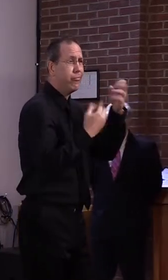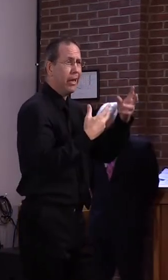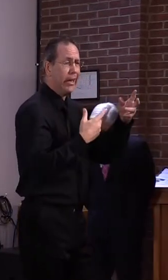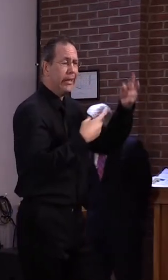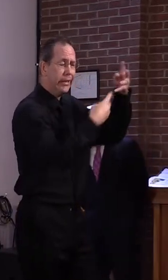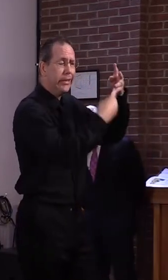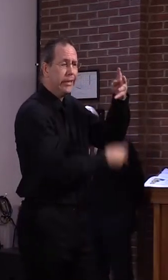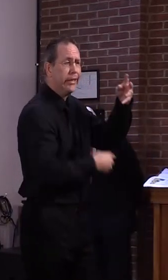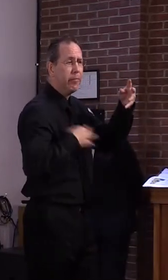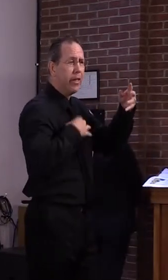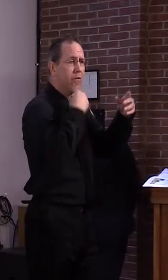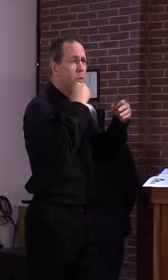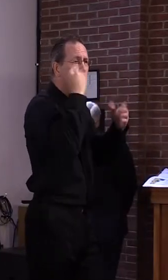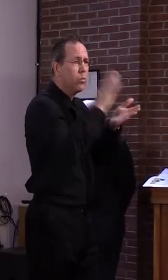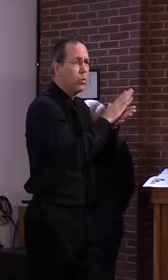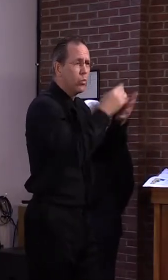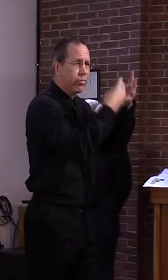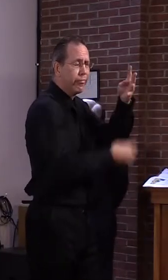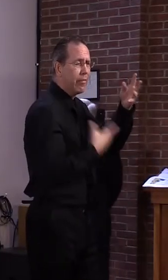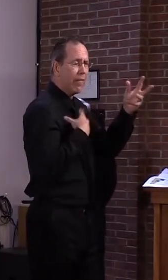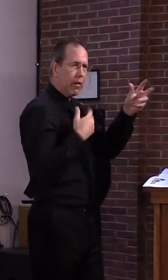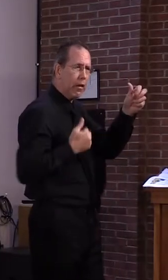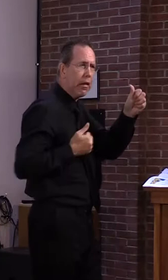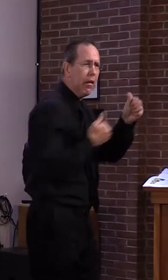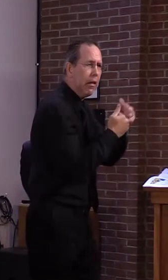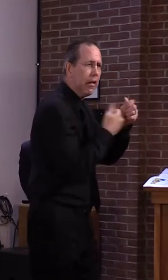Okay, so that's significant.